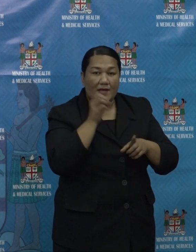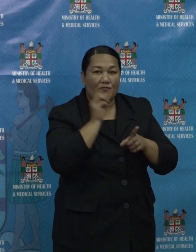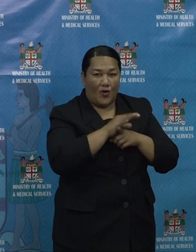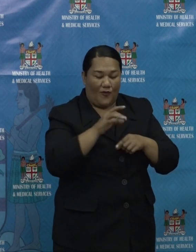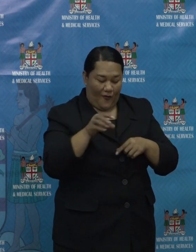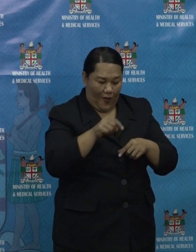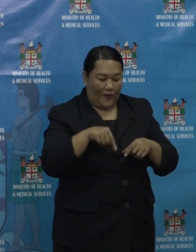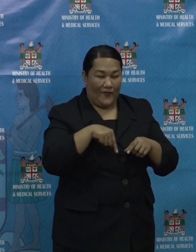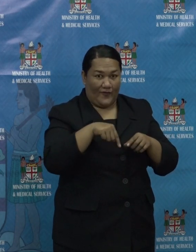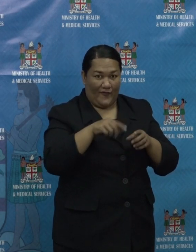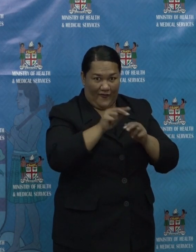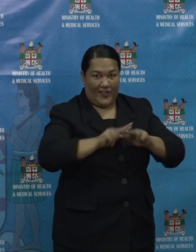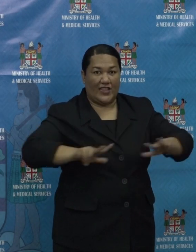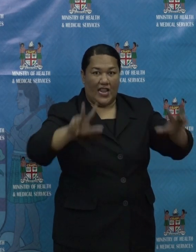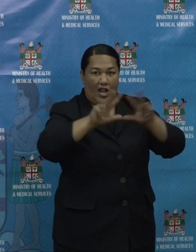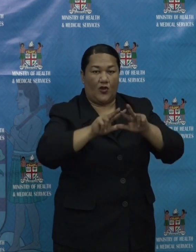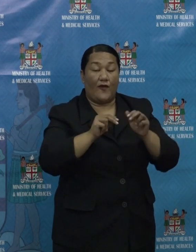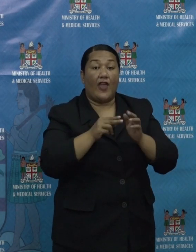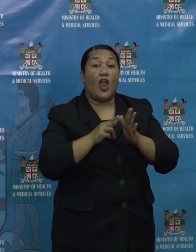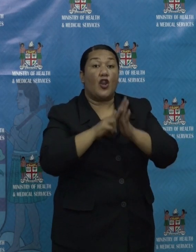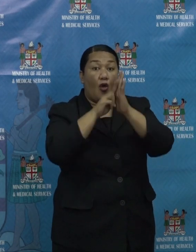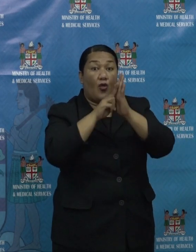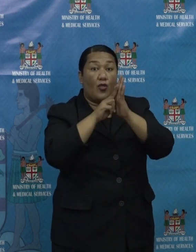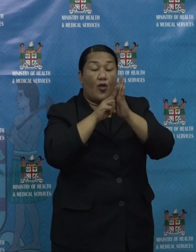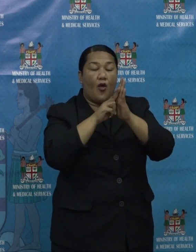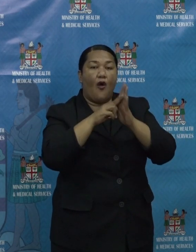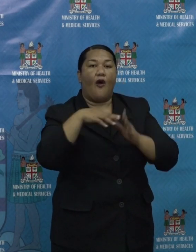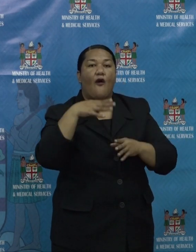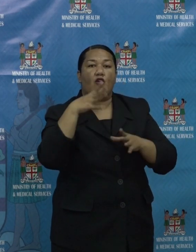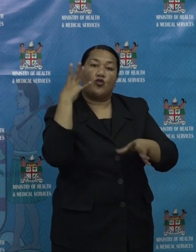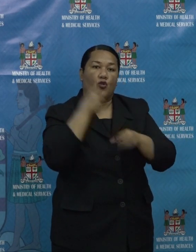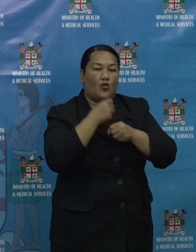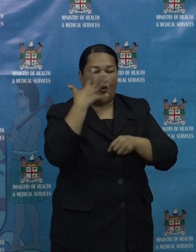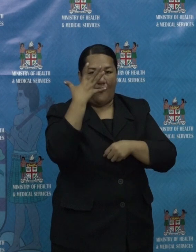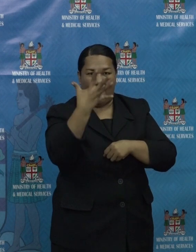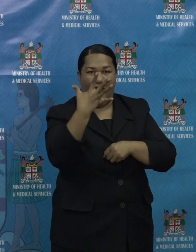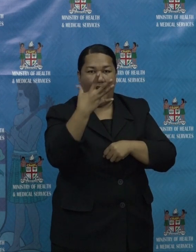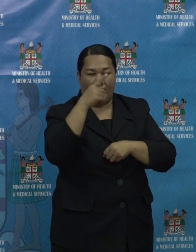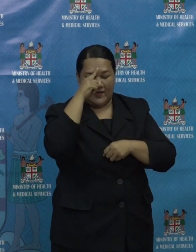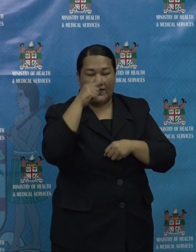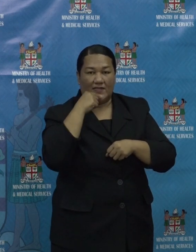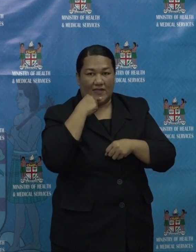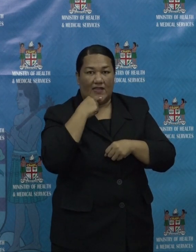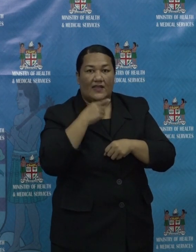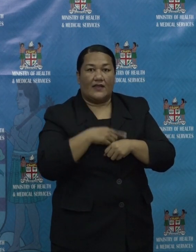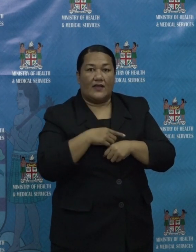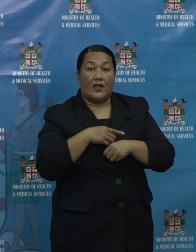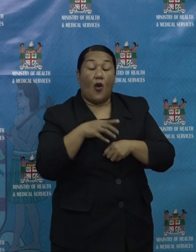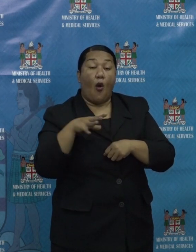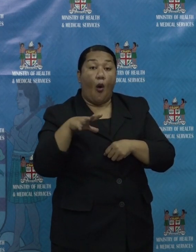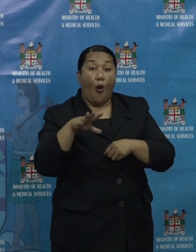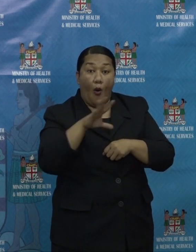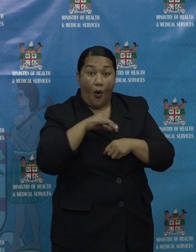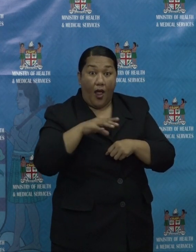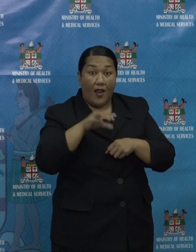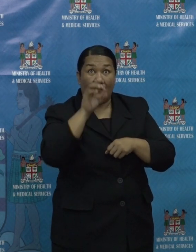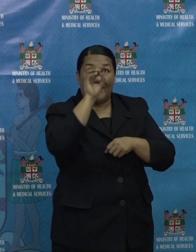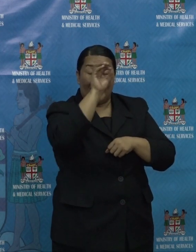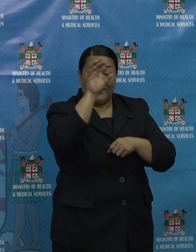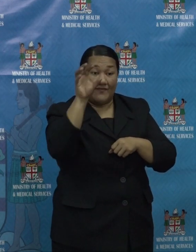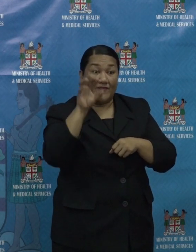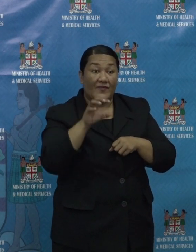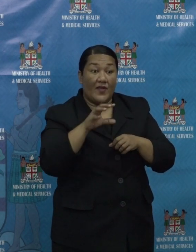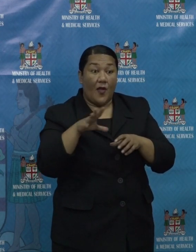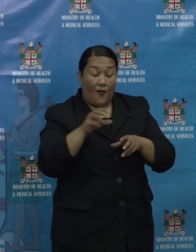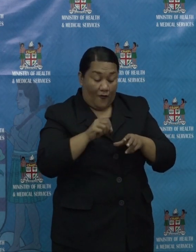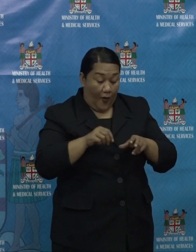Levu. And the Northern Division has reported a total of 5 cases, and these were all repatriated persons from Viti Levu